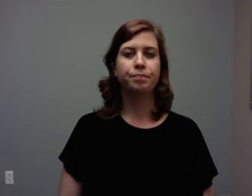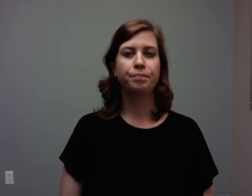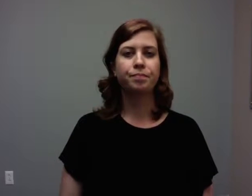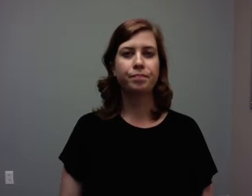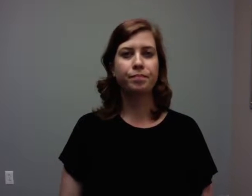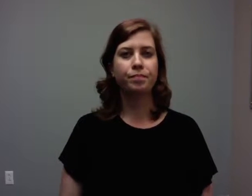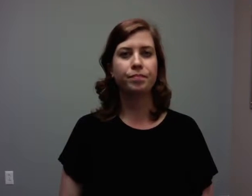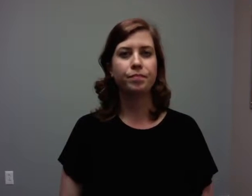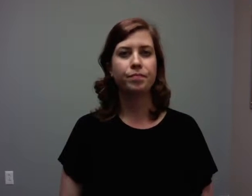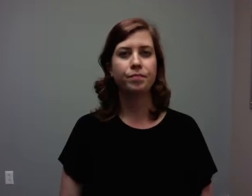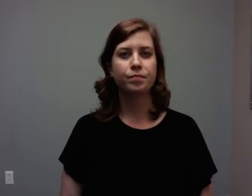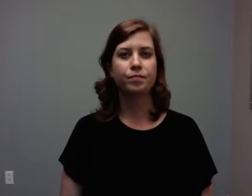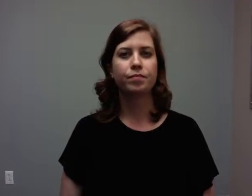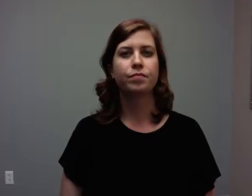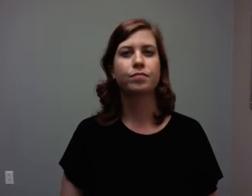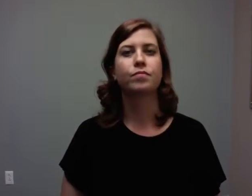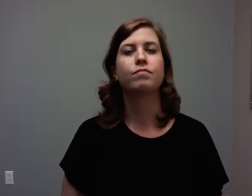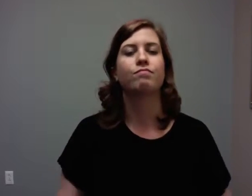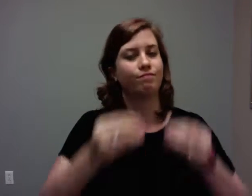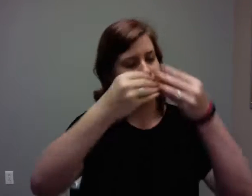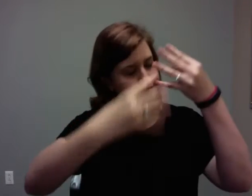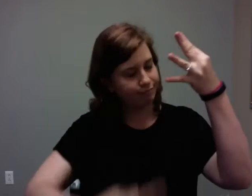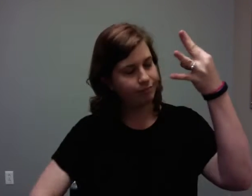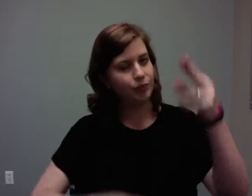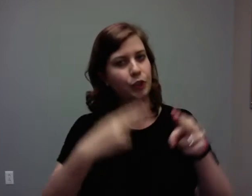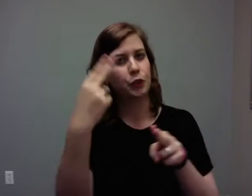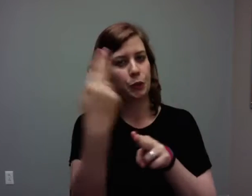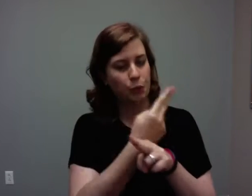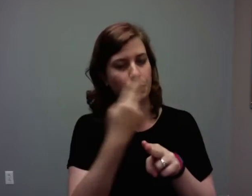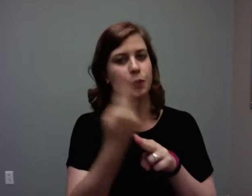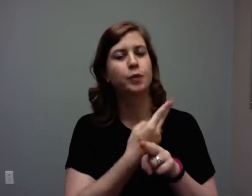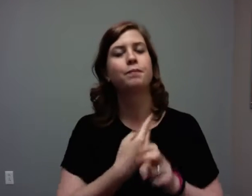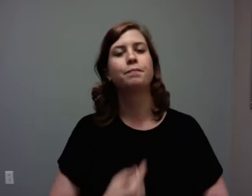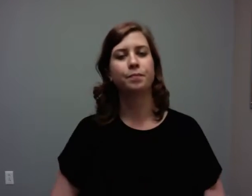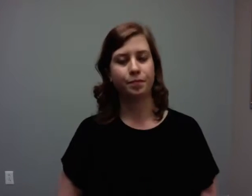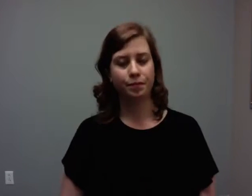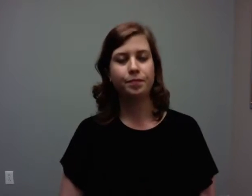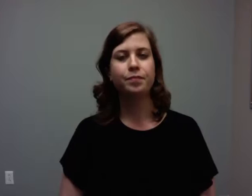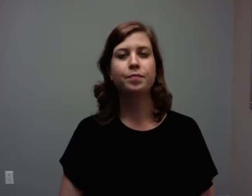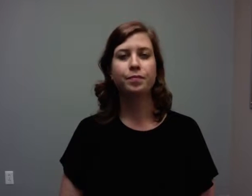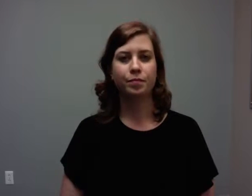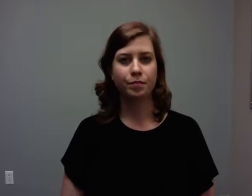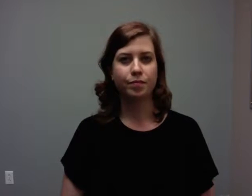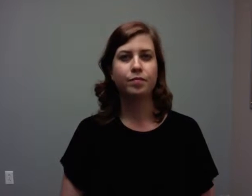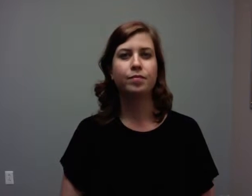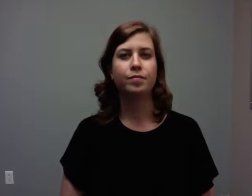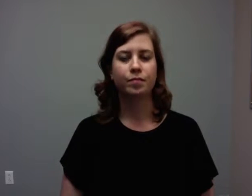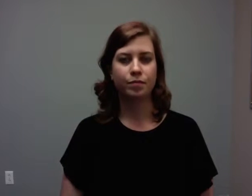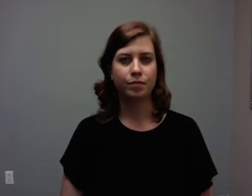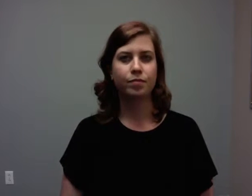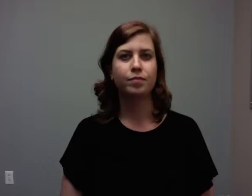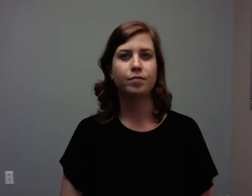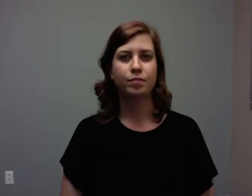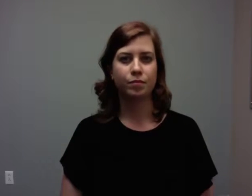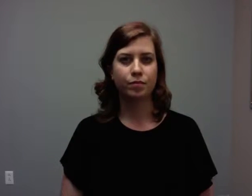So use all of them, okay? One thing I wanted to say was I never had